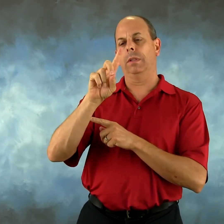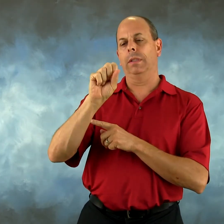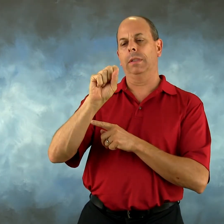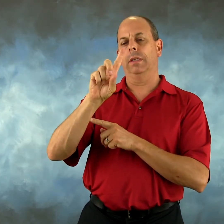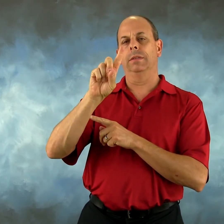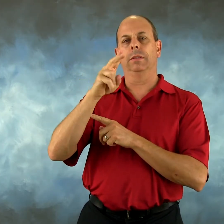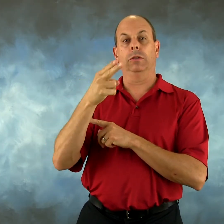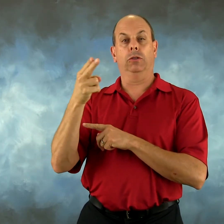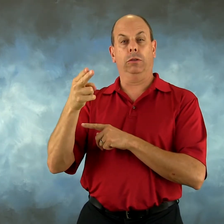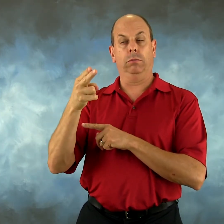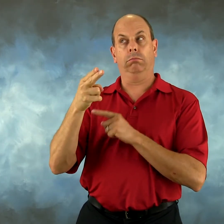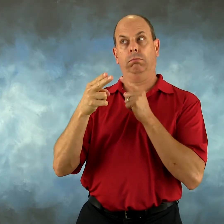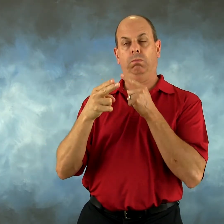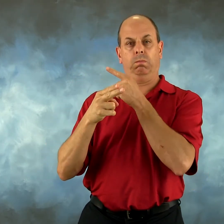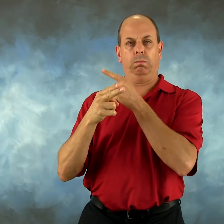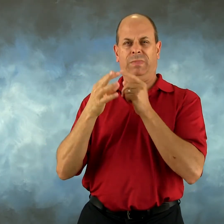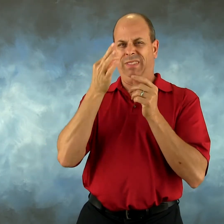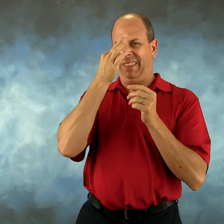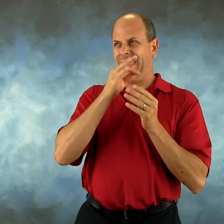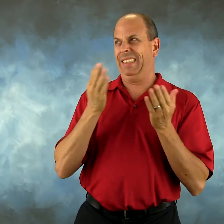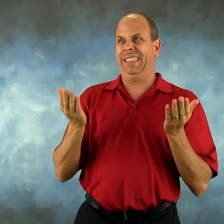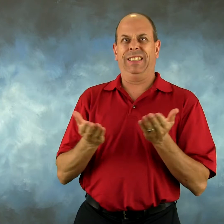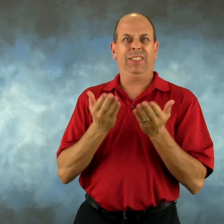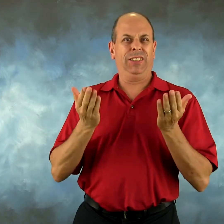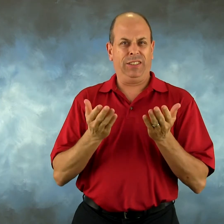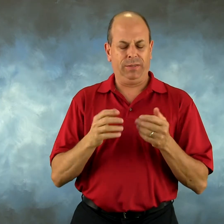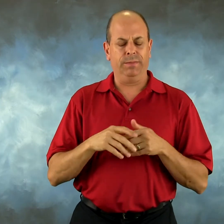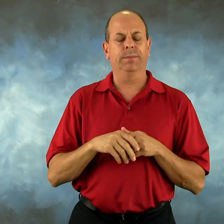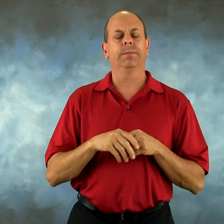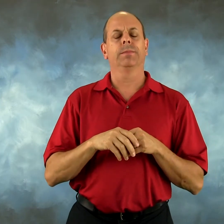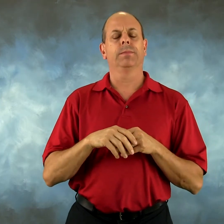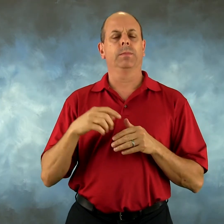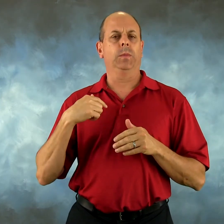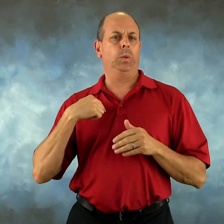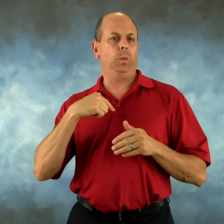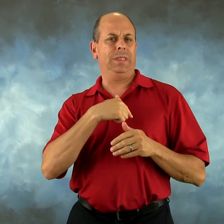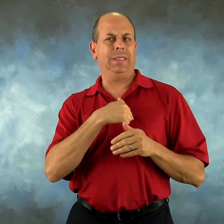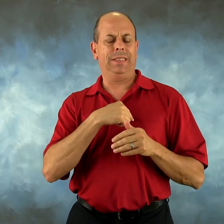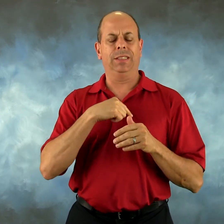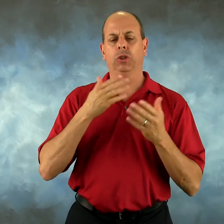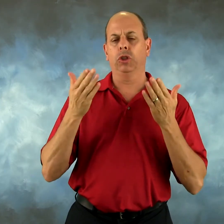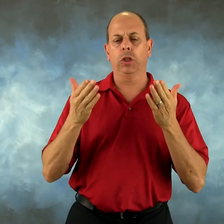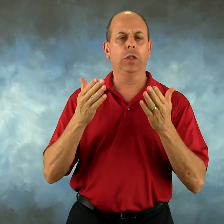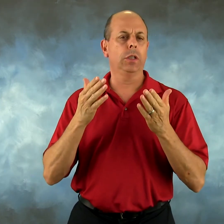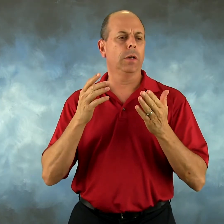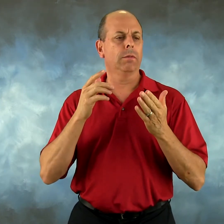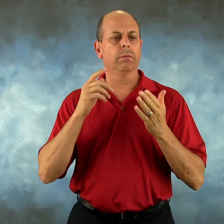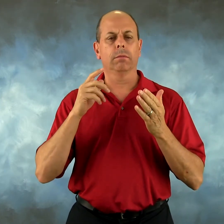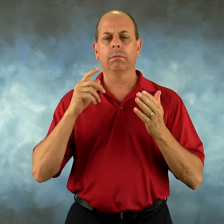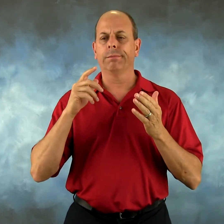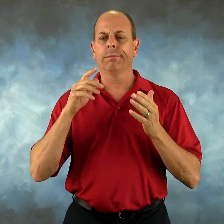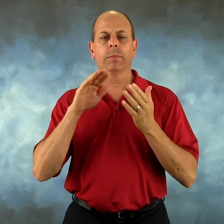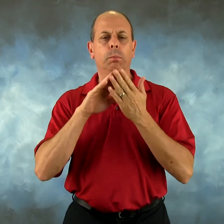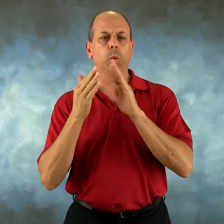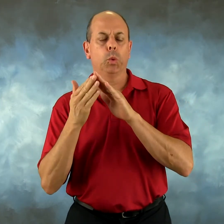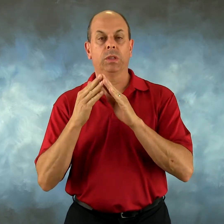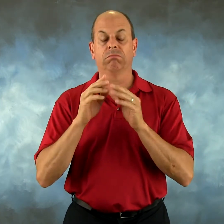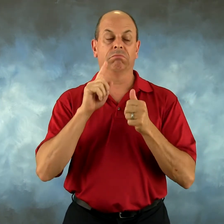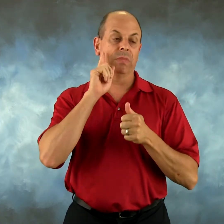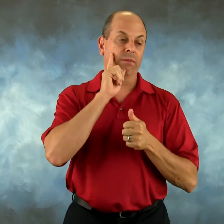I'm the manager for the Division of Services for the Deaf and Hard of Hearing, Morganton Regional Center. We serve